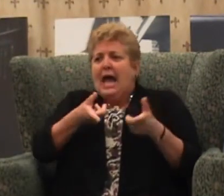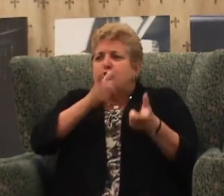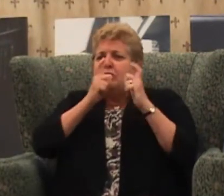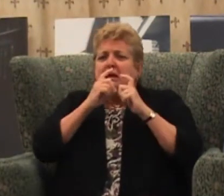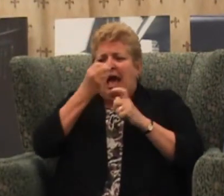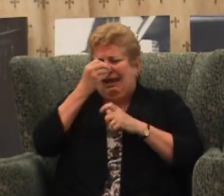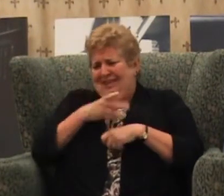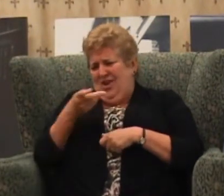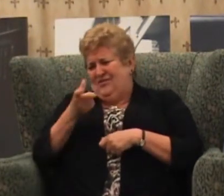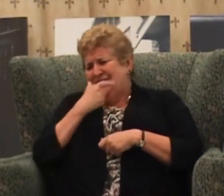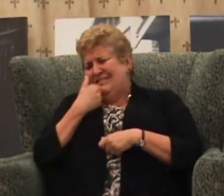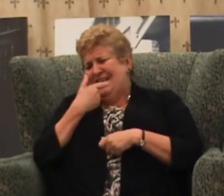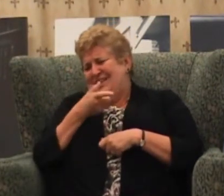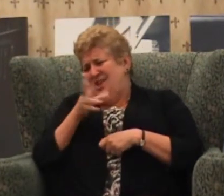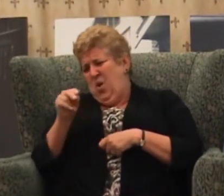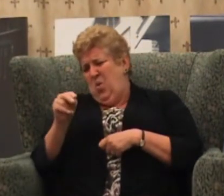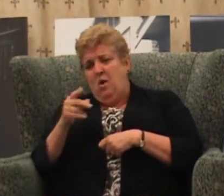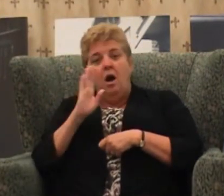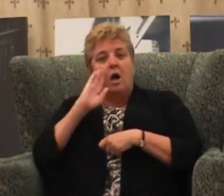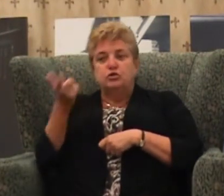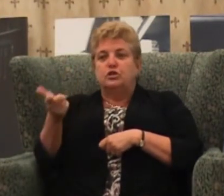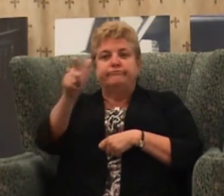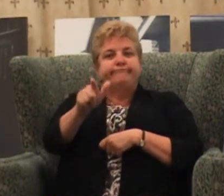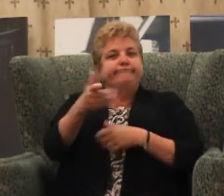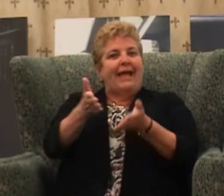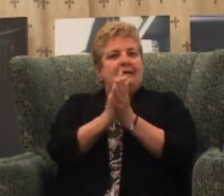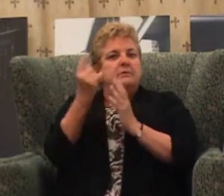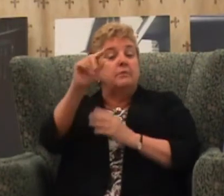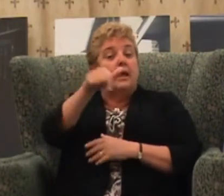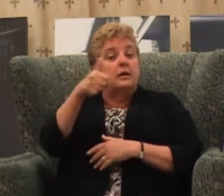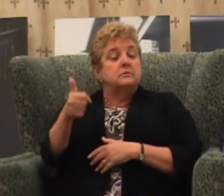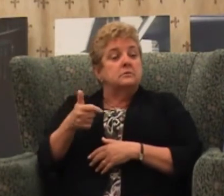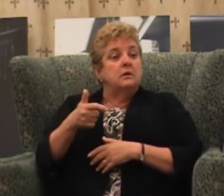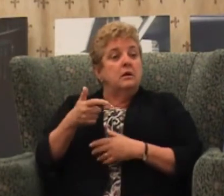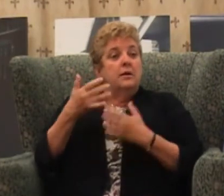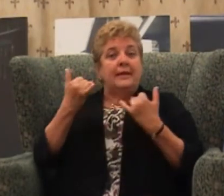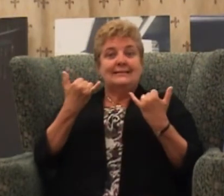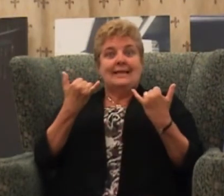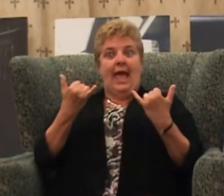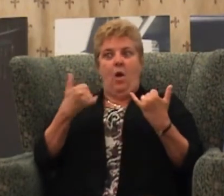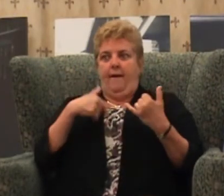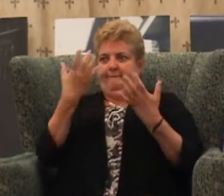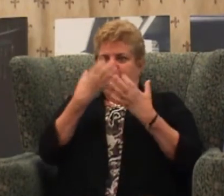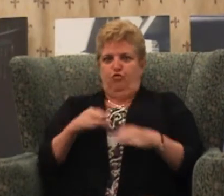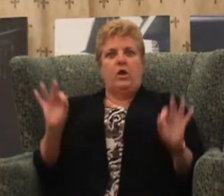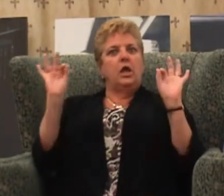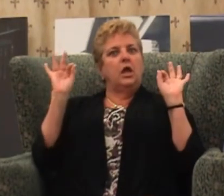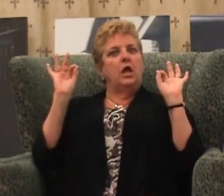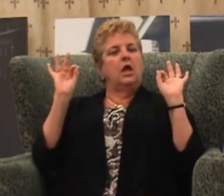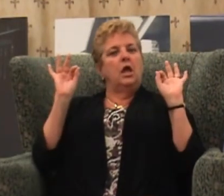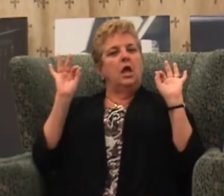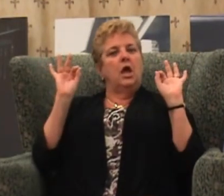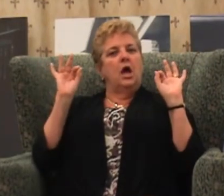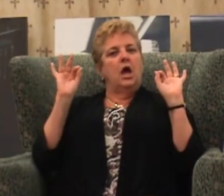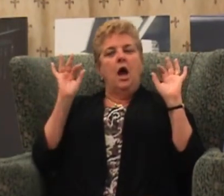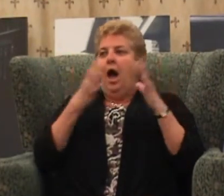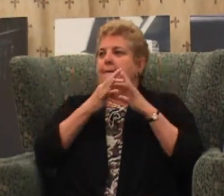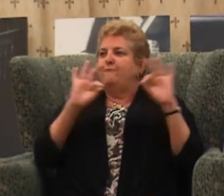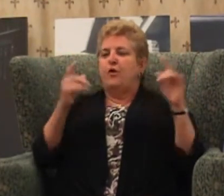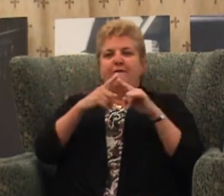no, I just went to the next one. Because now all of a sudden I'm free. And I am freed from everything that had been holding